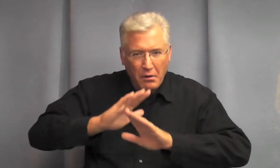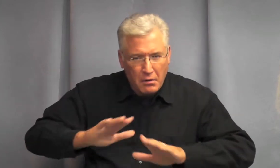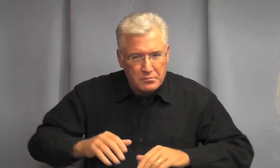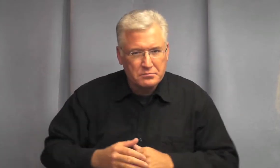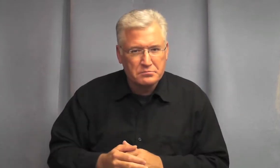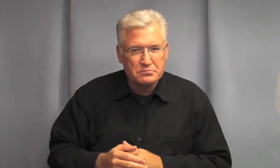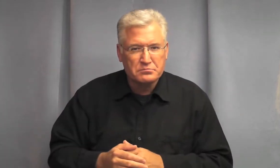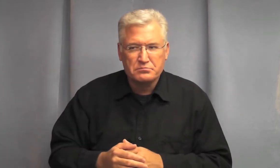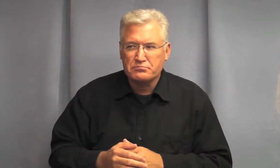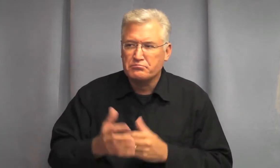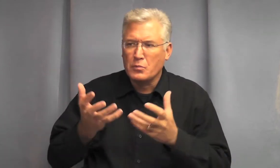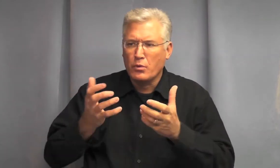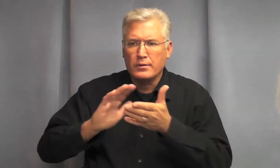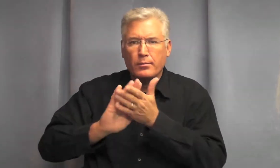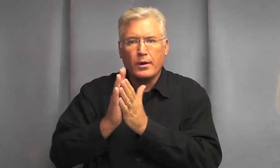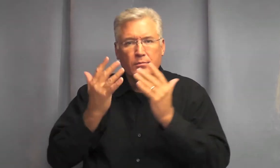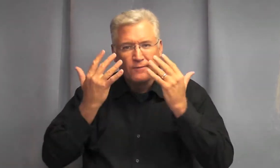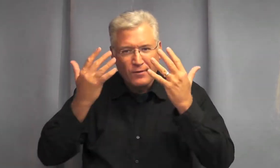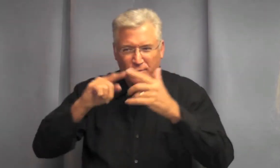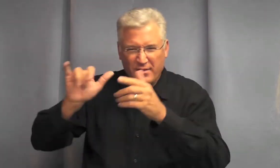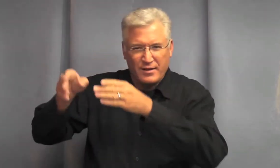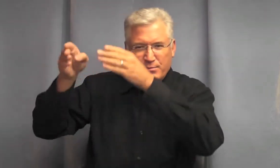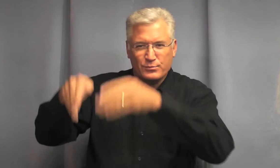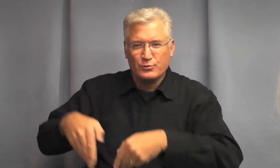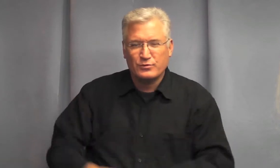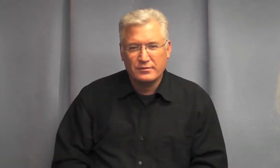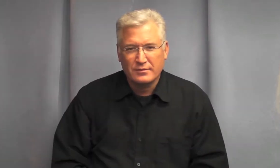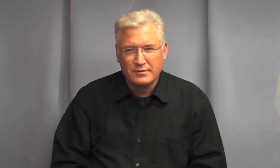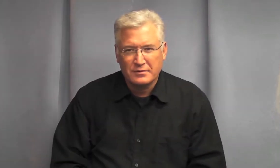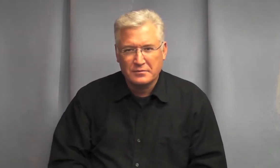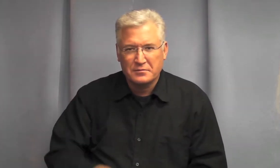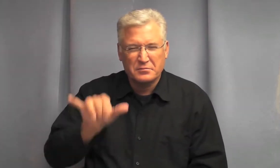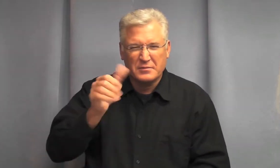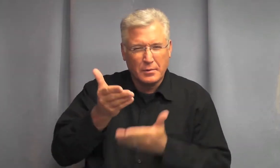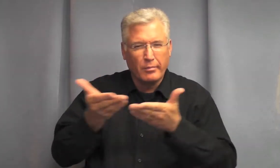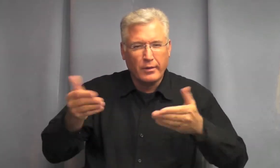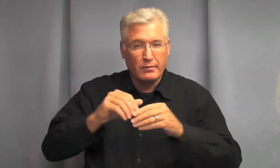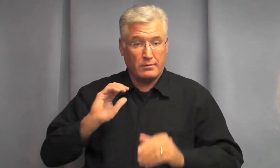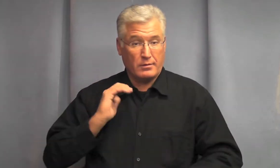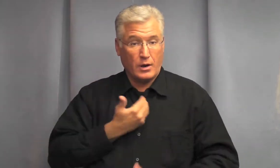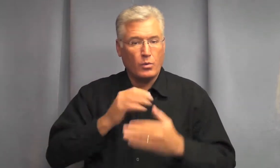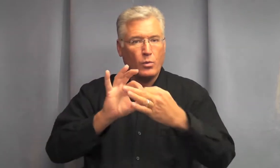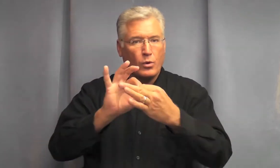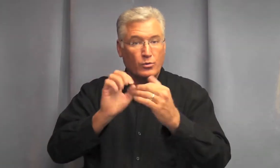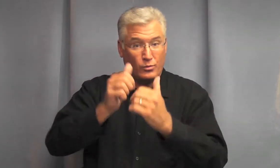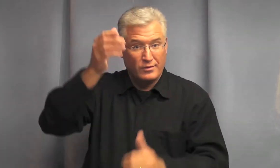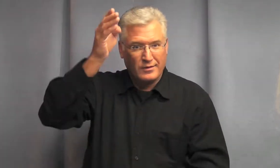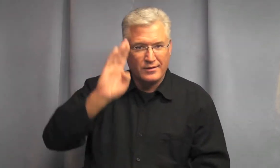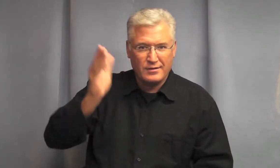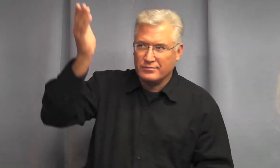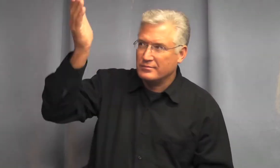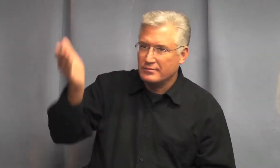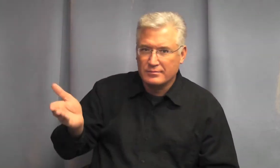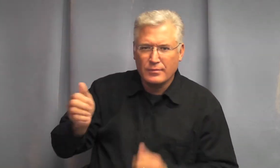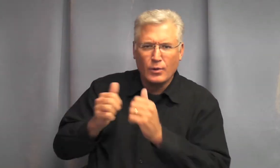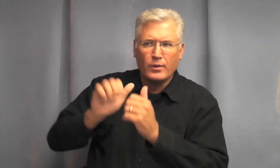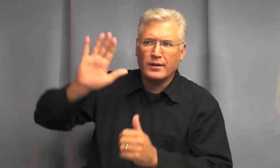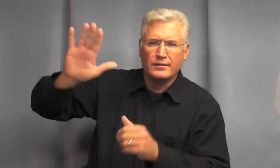can feel calm and friendly towards that person. And same with